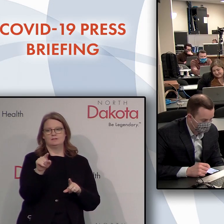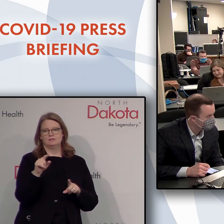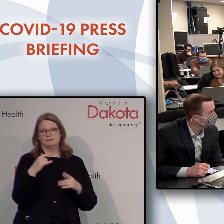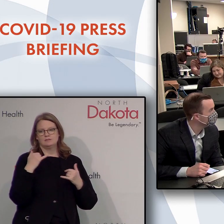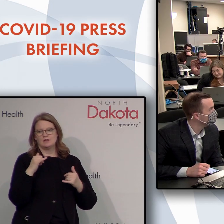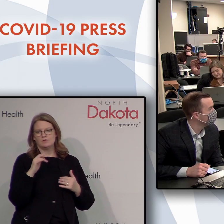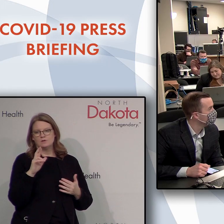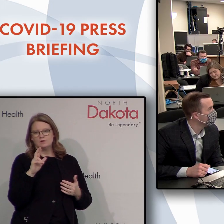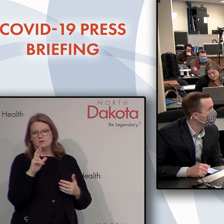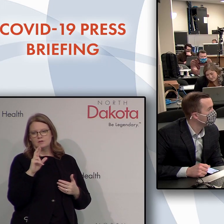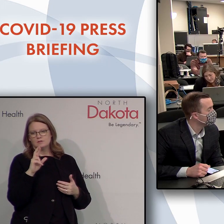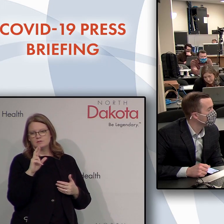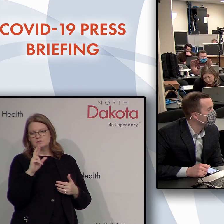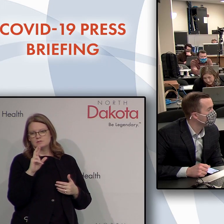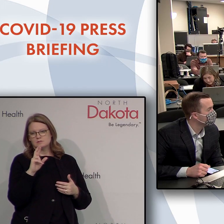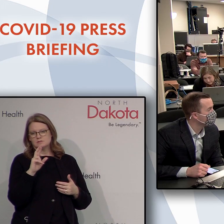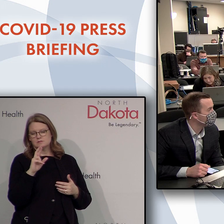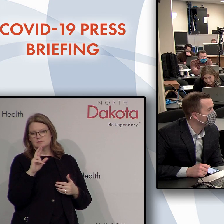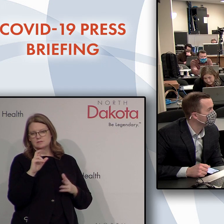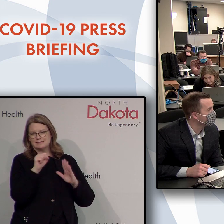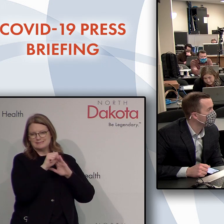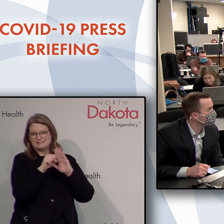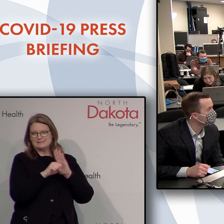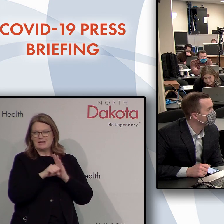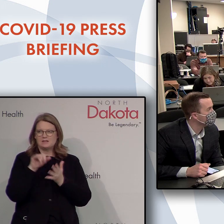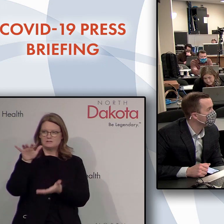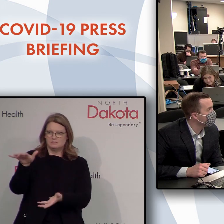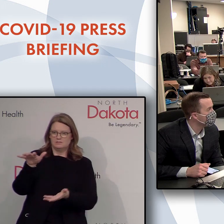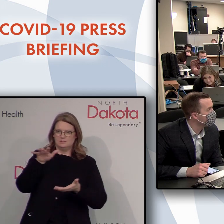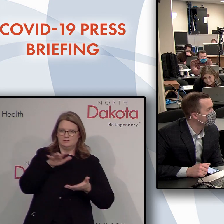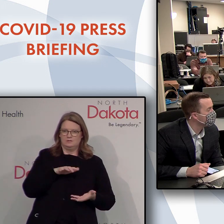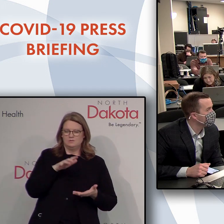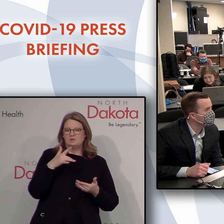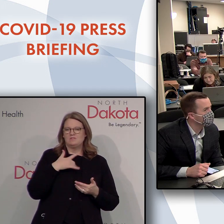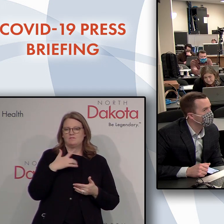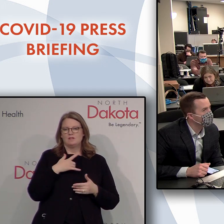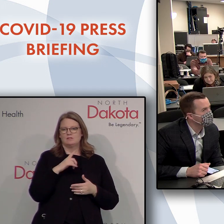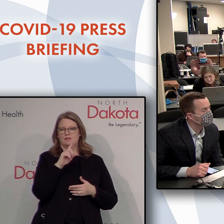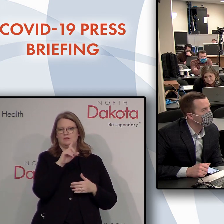is receiving doses at this point, when do you expect to get to phase 1C?